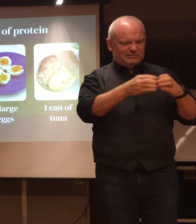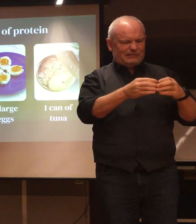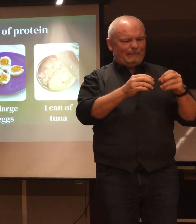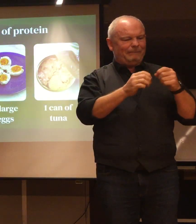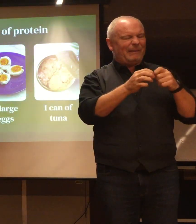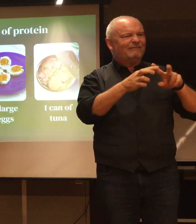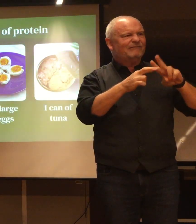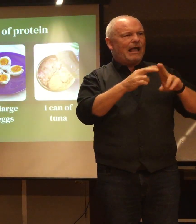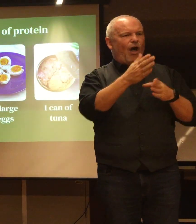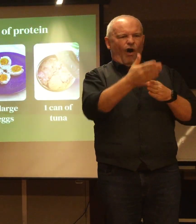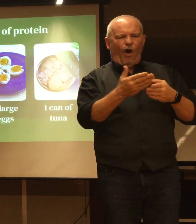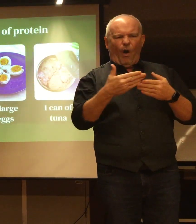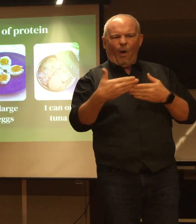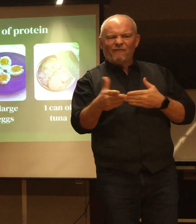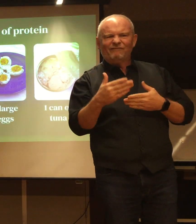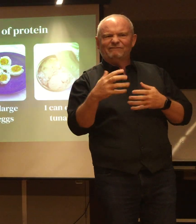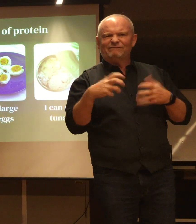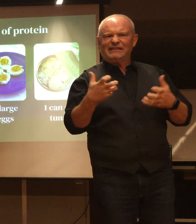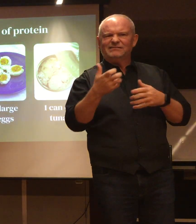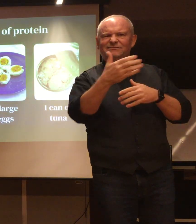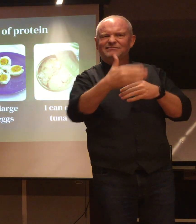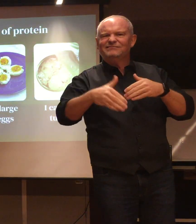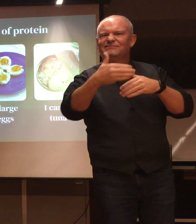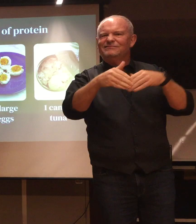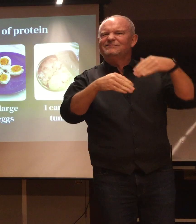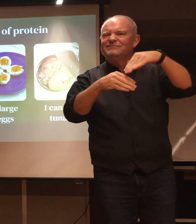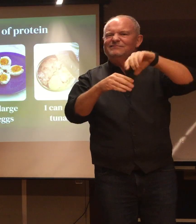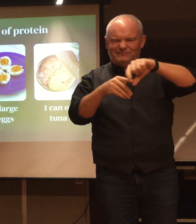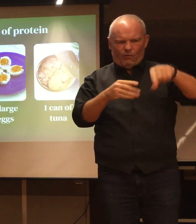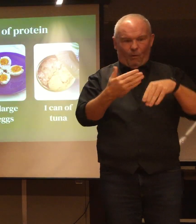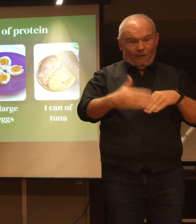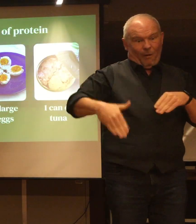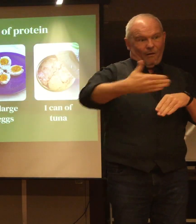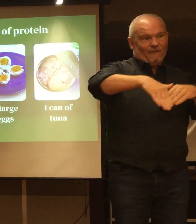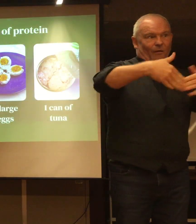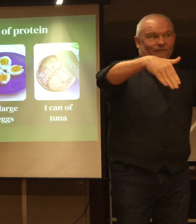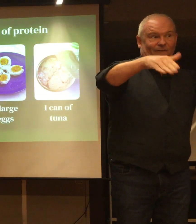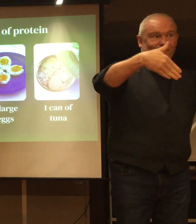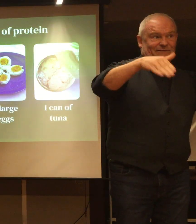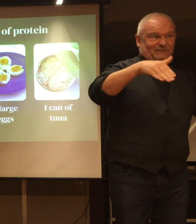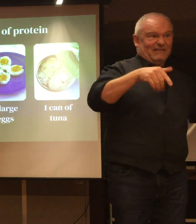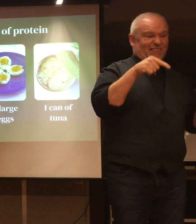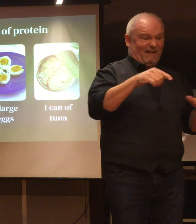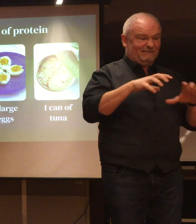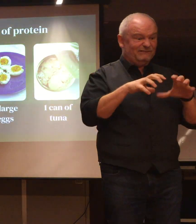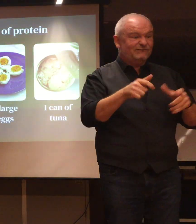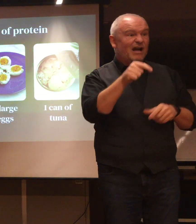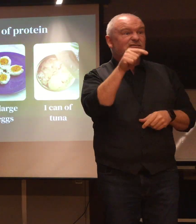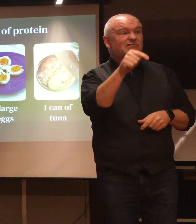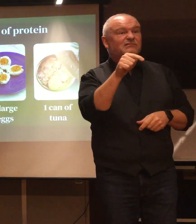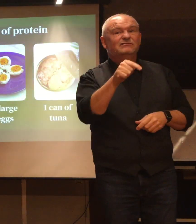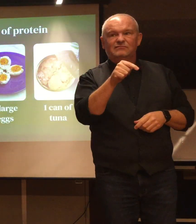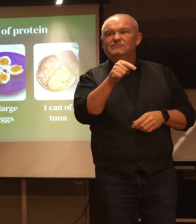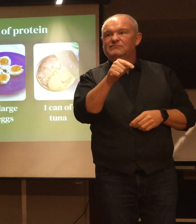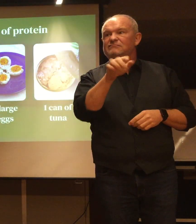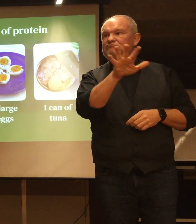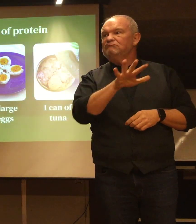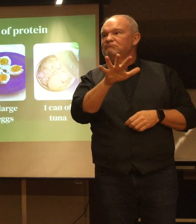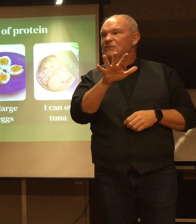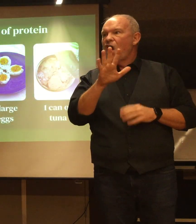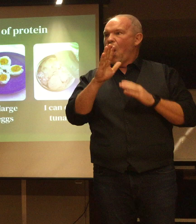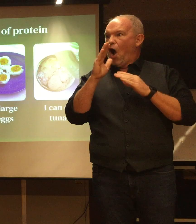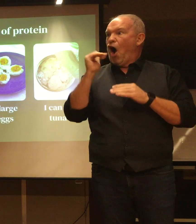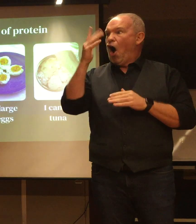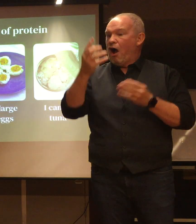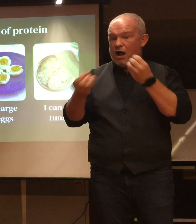where you've cut off the piece of fat that's on it, yeah? Because that fat can, in a